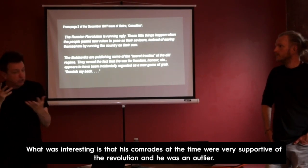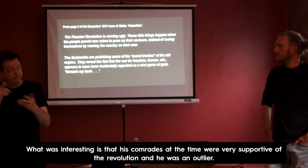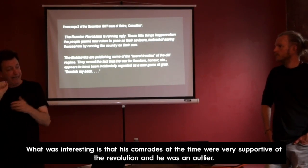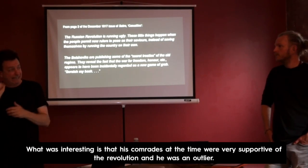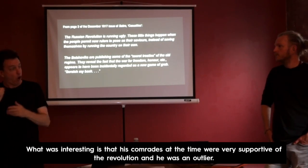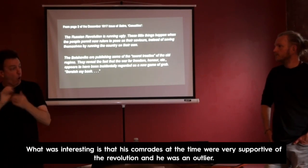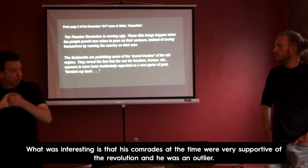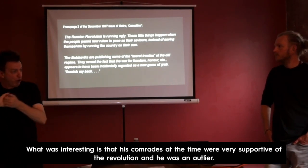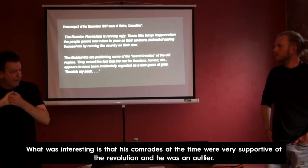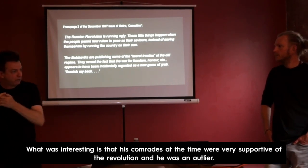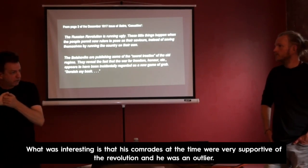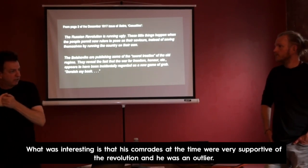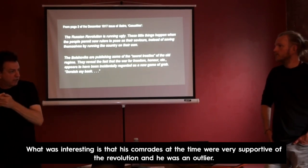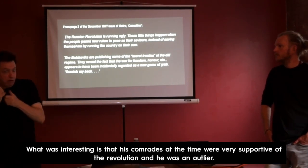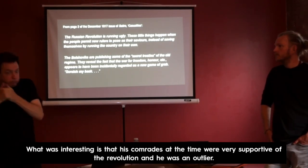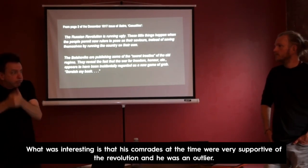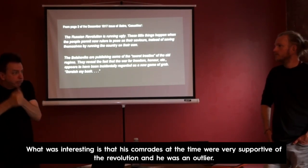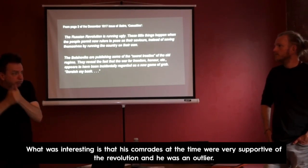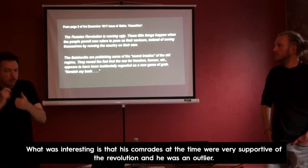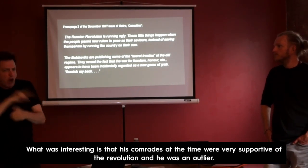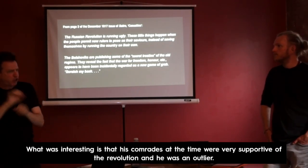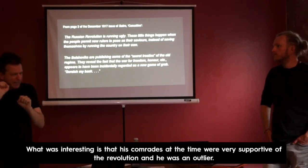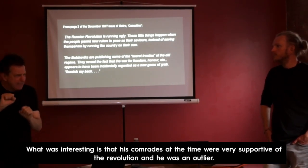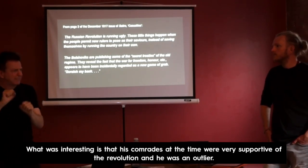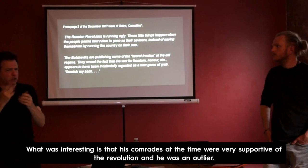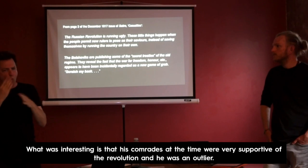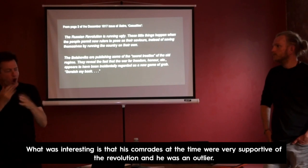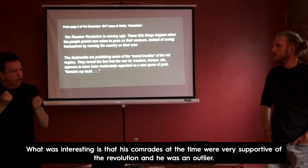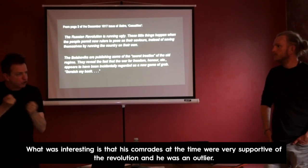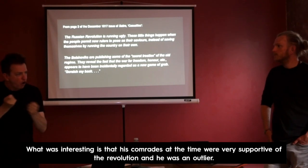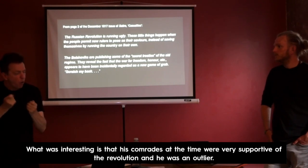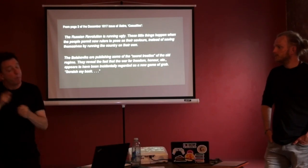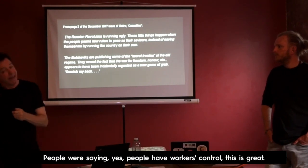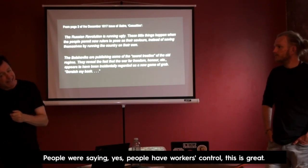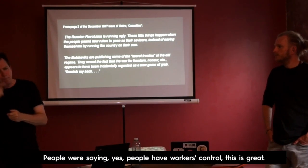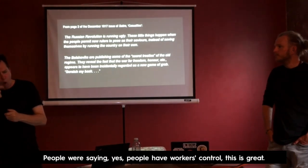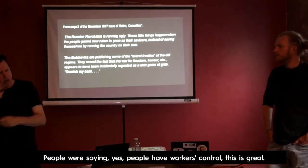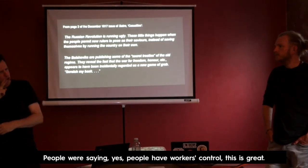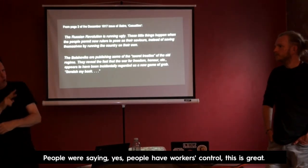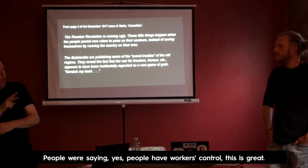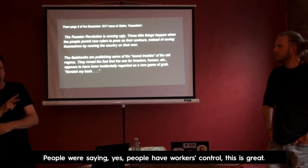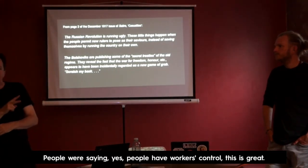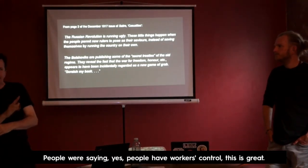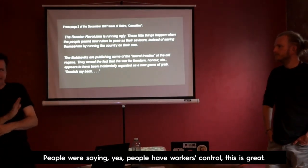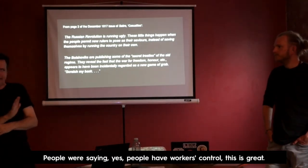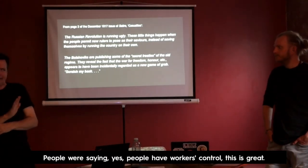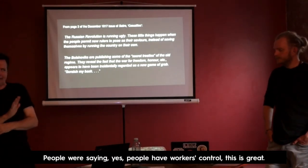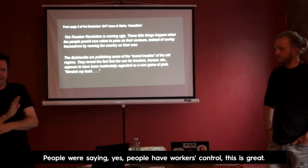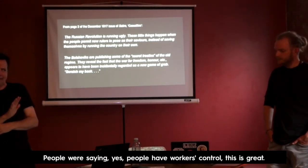So what was interesting is that lots of his comrades at the time were very supportive, and he was an outlier because people were saying, yes, people have workers' control, this is great.